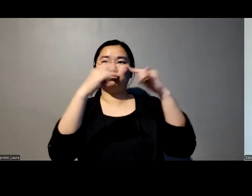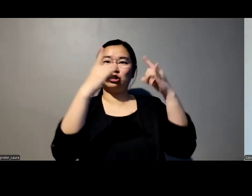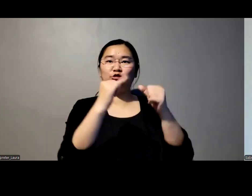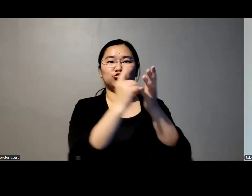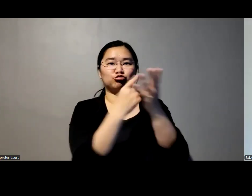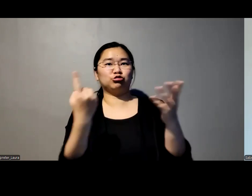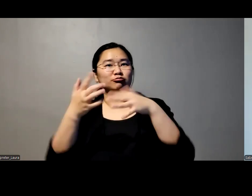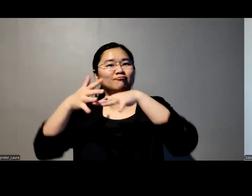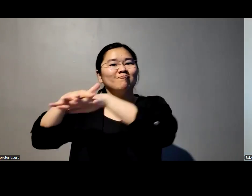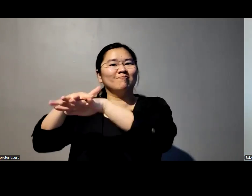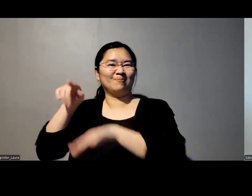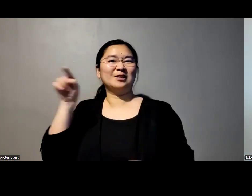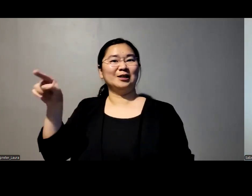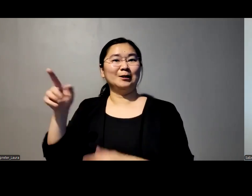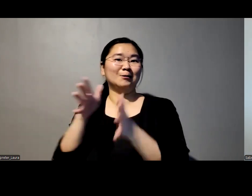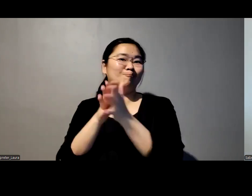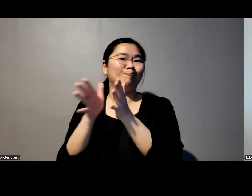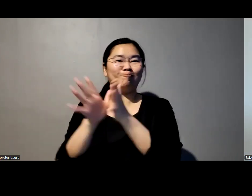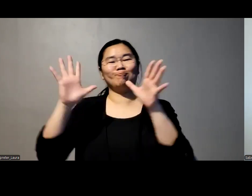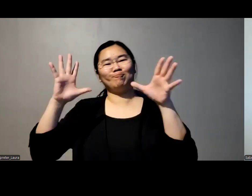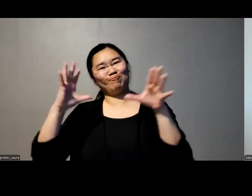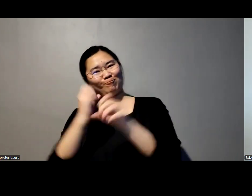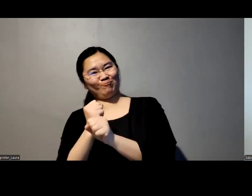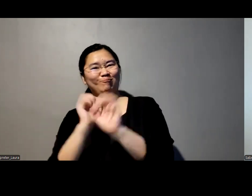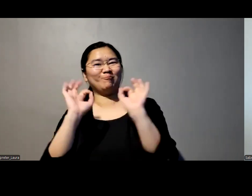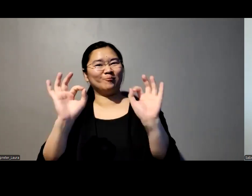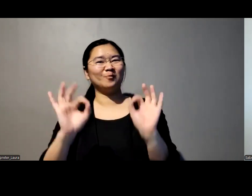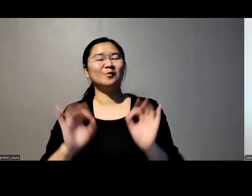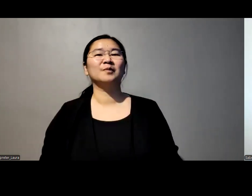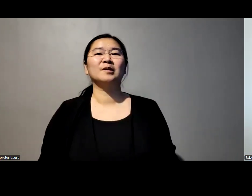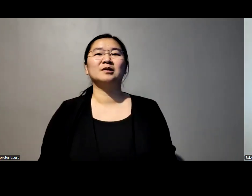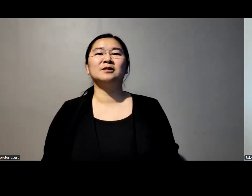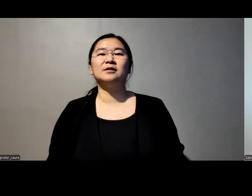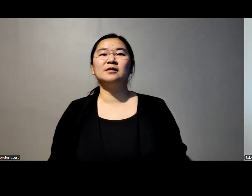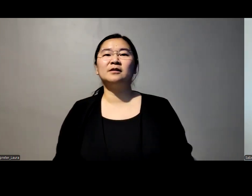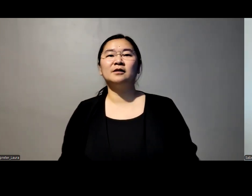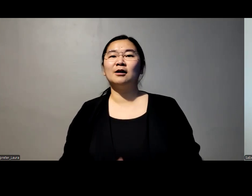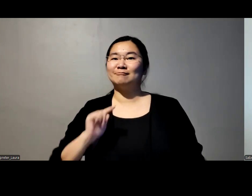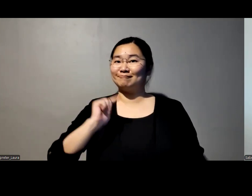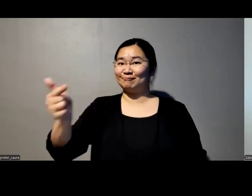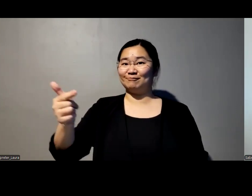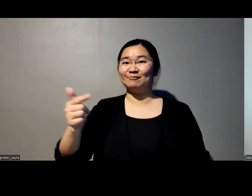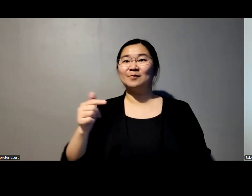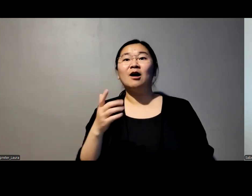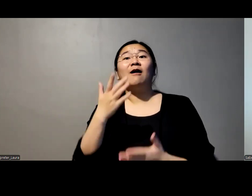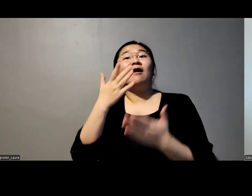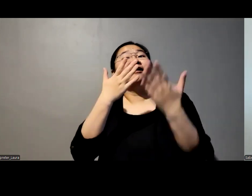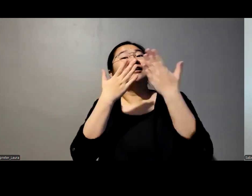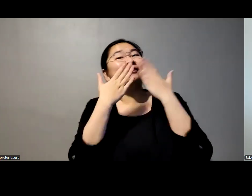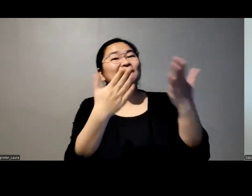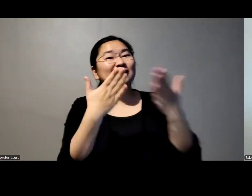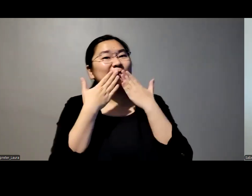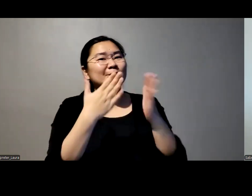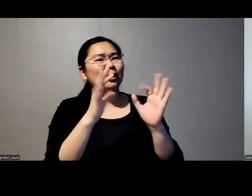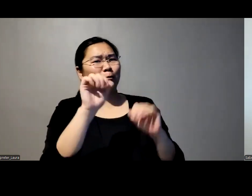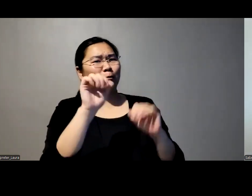Thank you so much, Amber, for that introduction. It's my pleasure to be here and provide these closing remarks, not